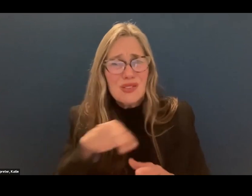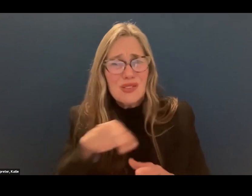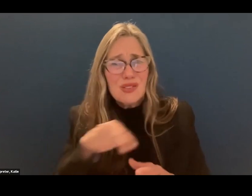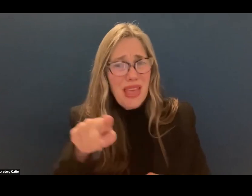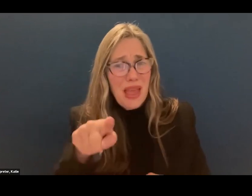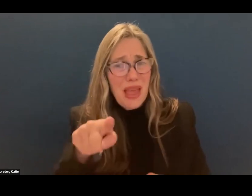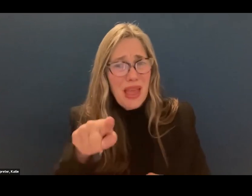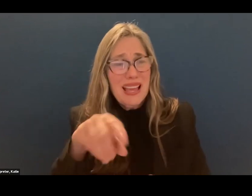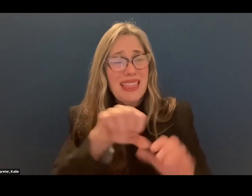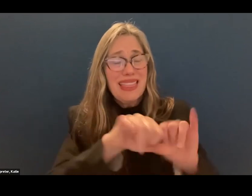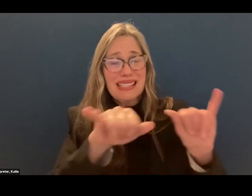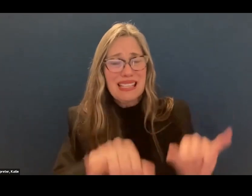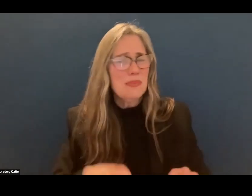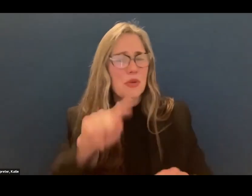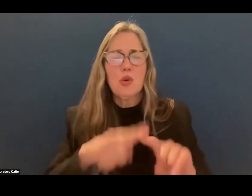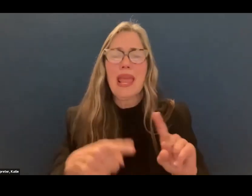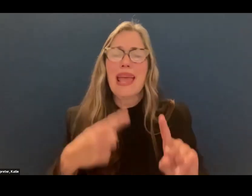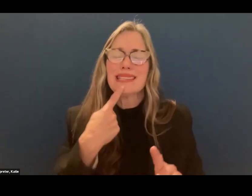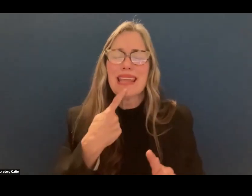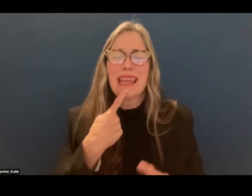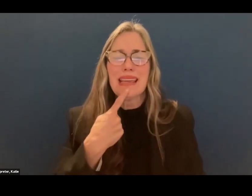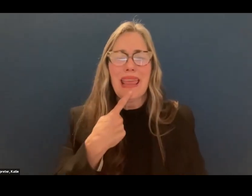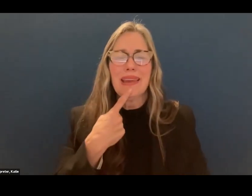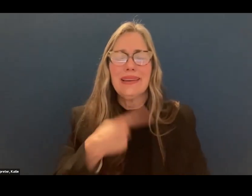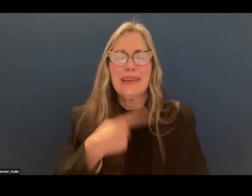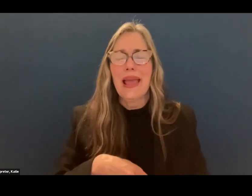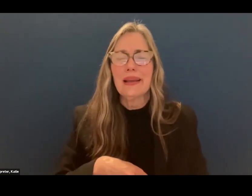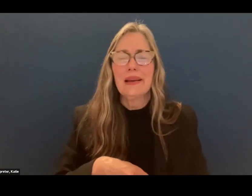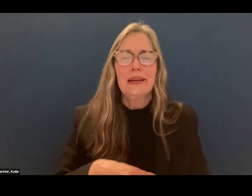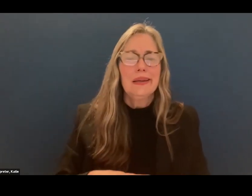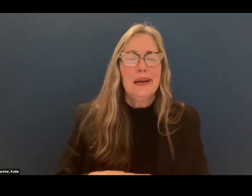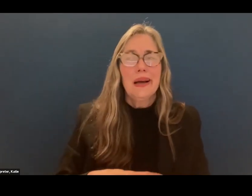And it's not enough to keep saying